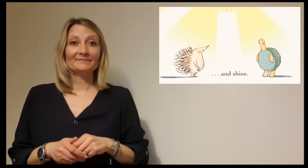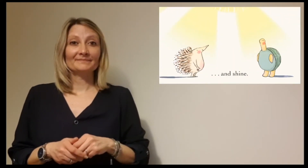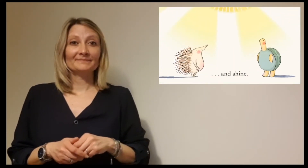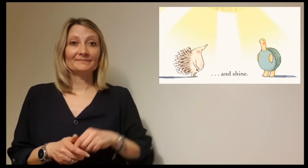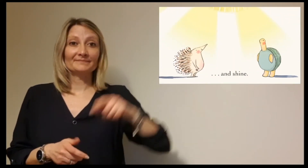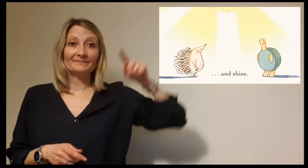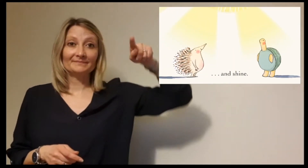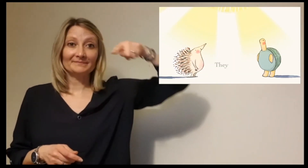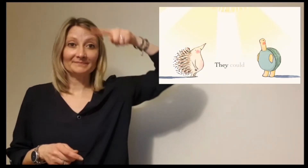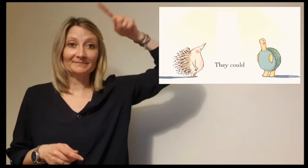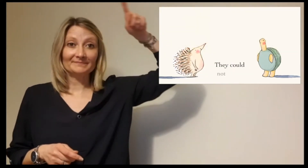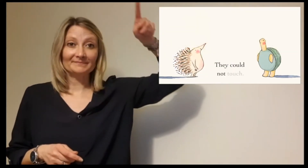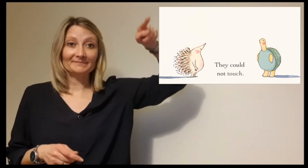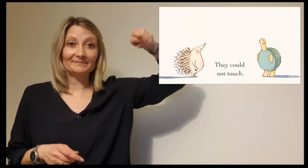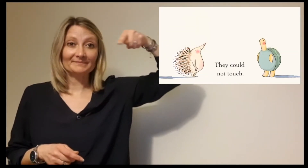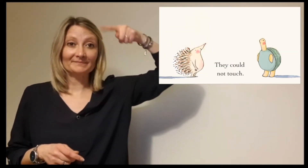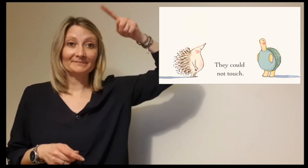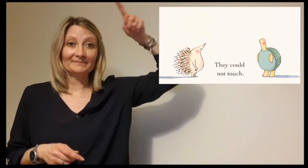and shine,